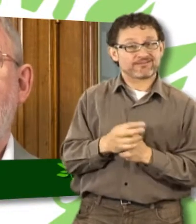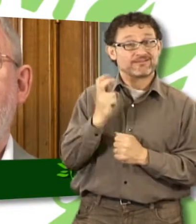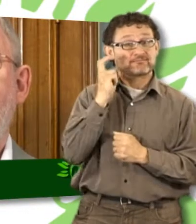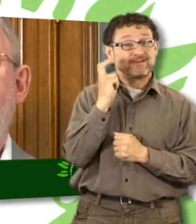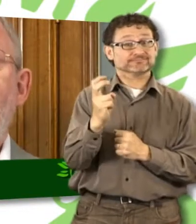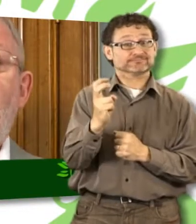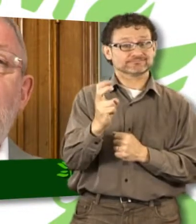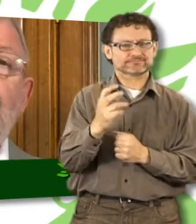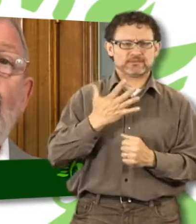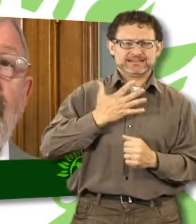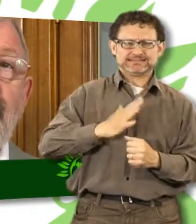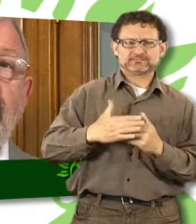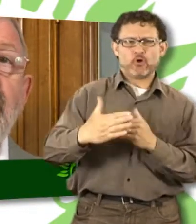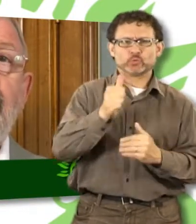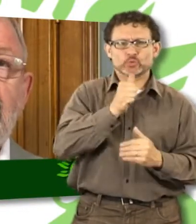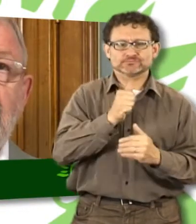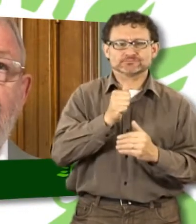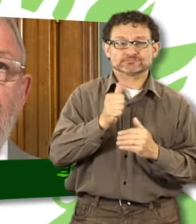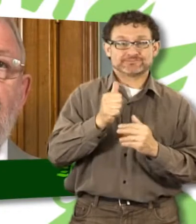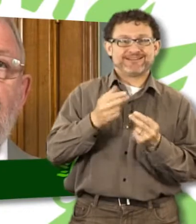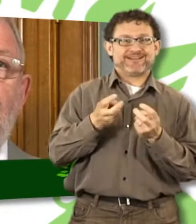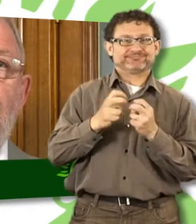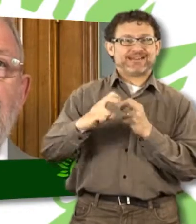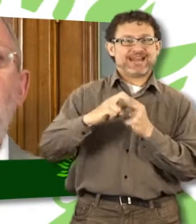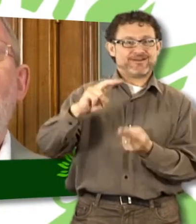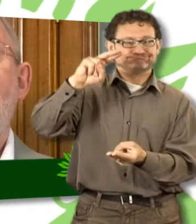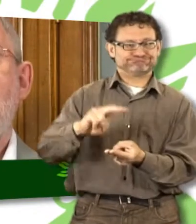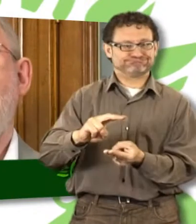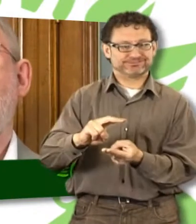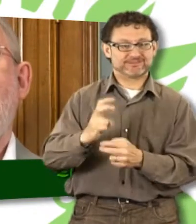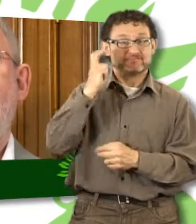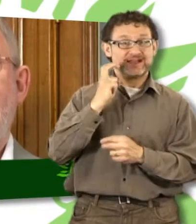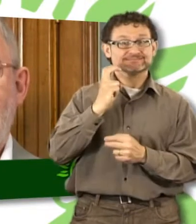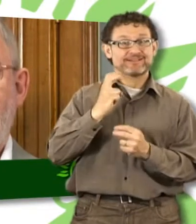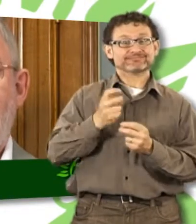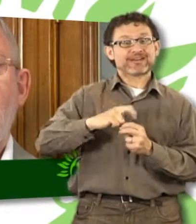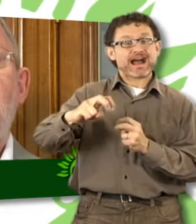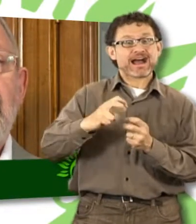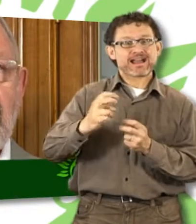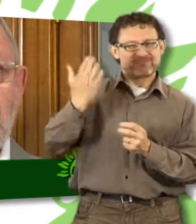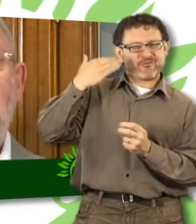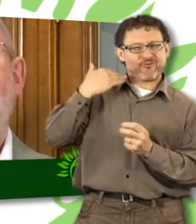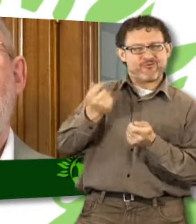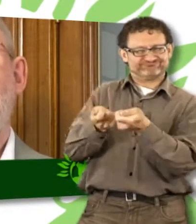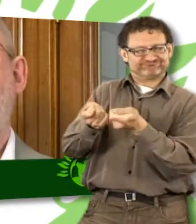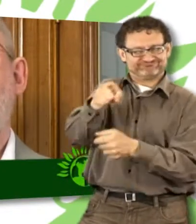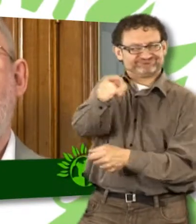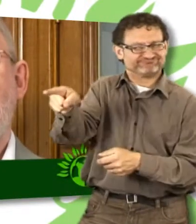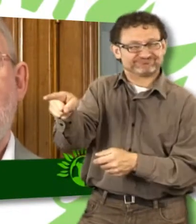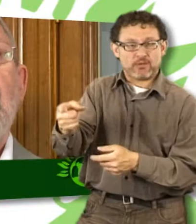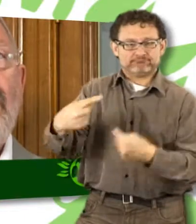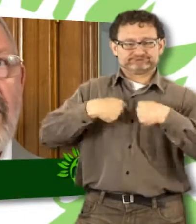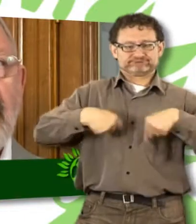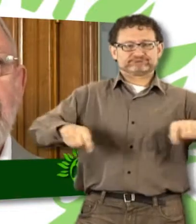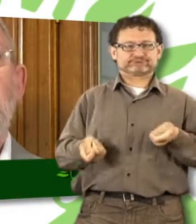fares. And if more people use the buses, that makes the economics of bus travel better. And that in turn can lead to lower